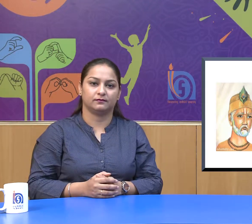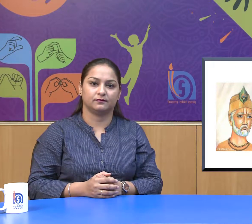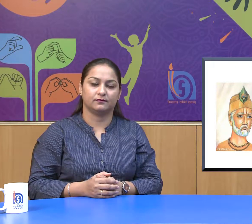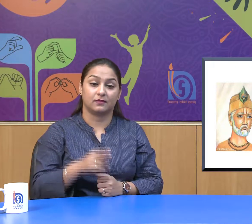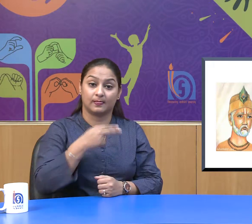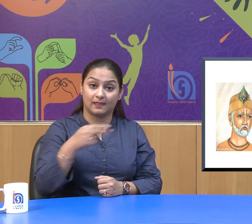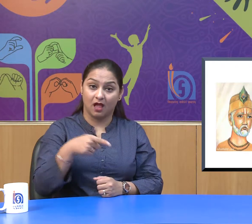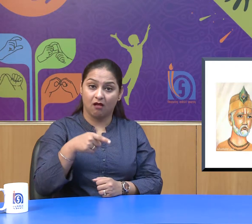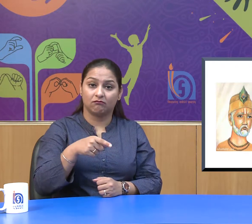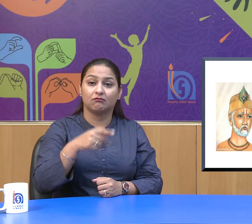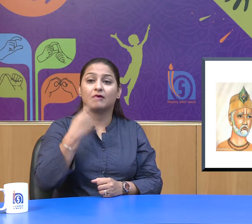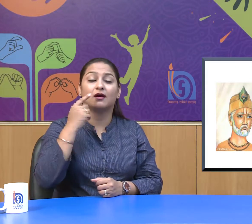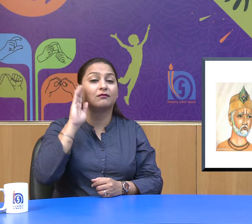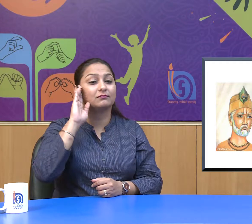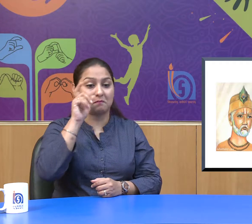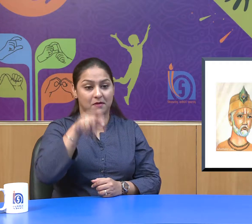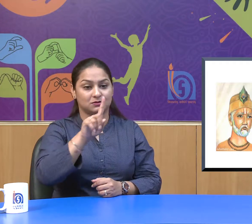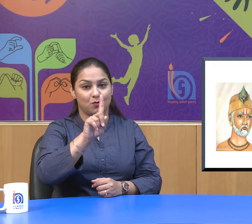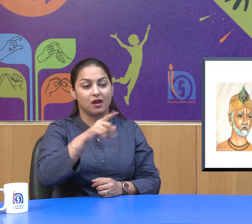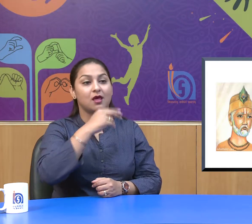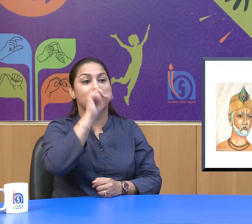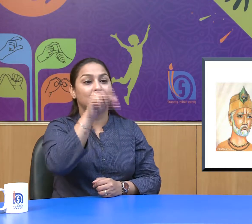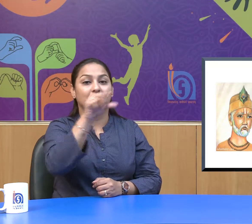You must have read his dohas